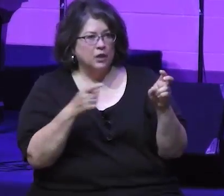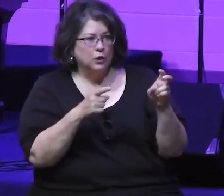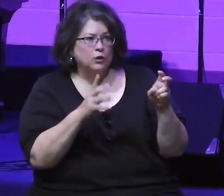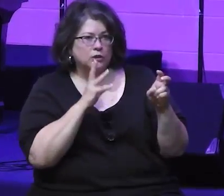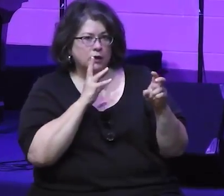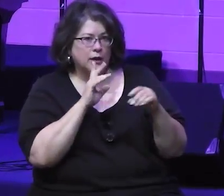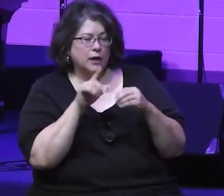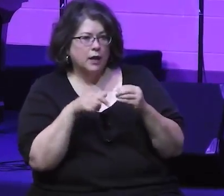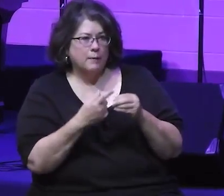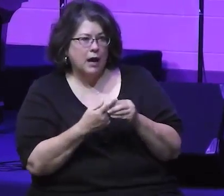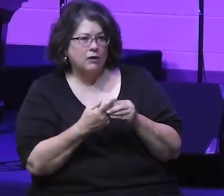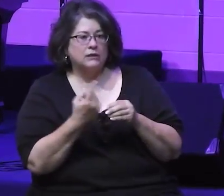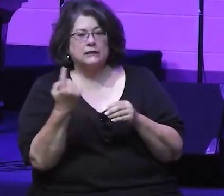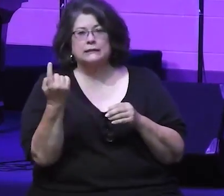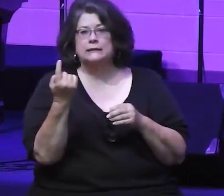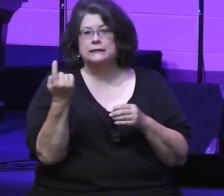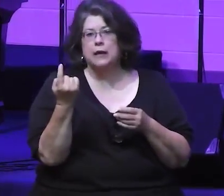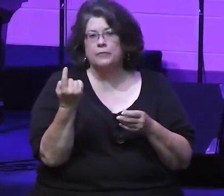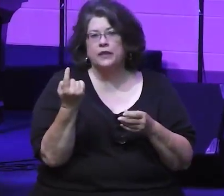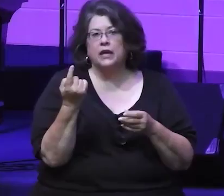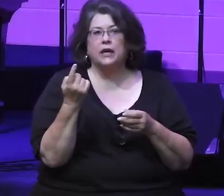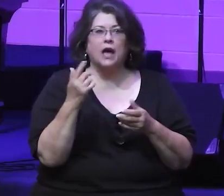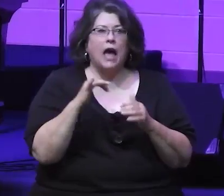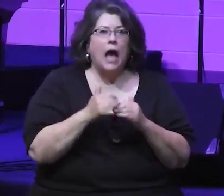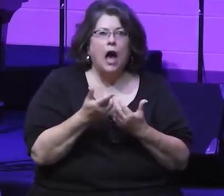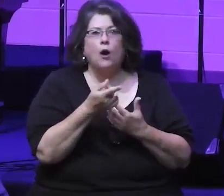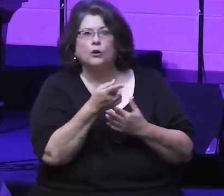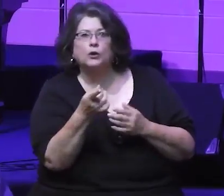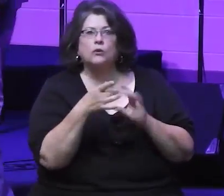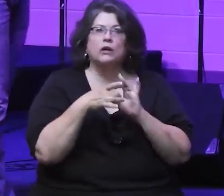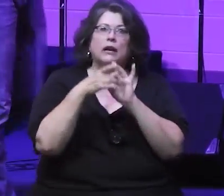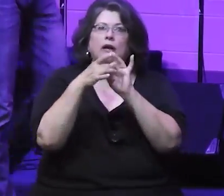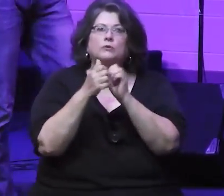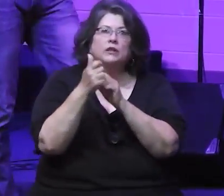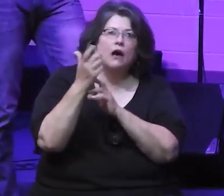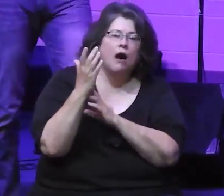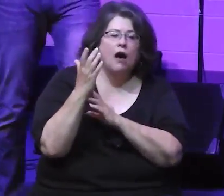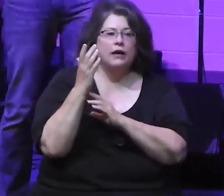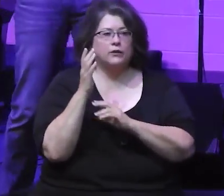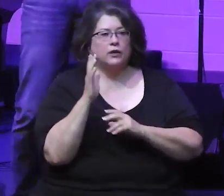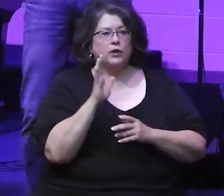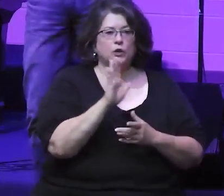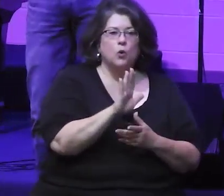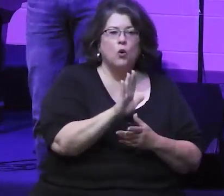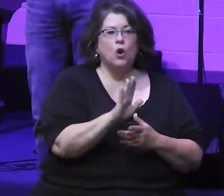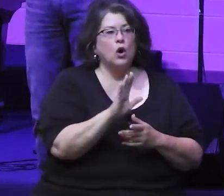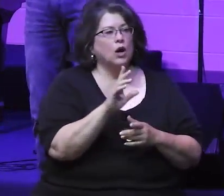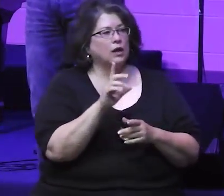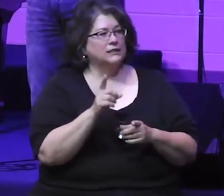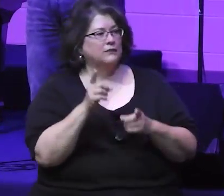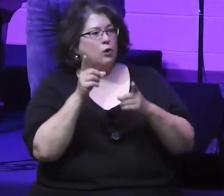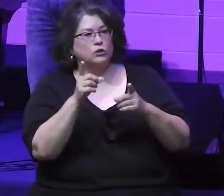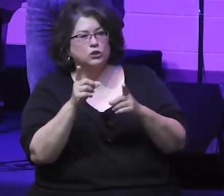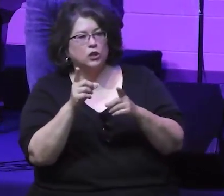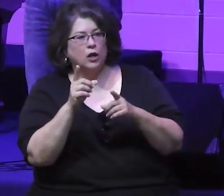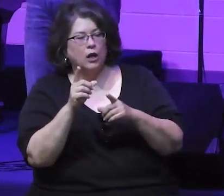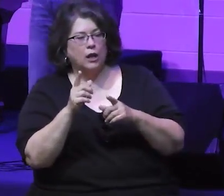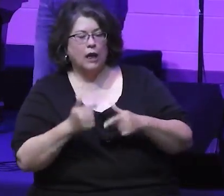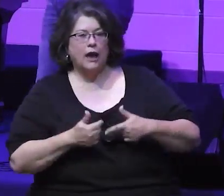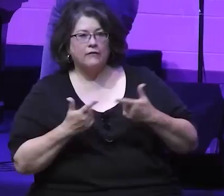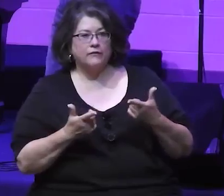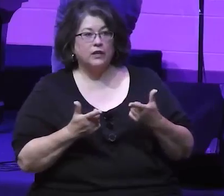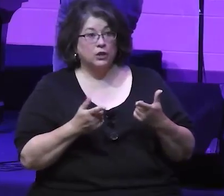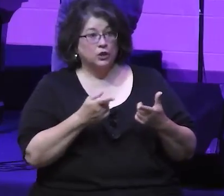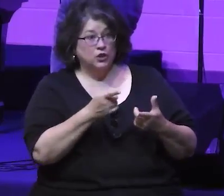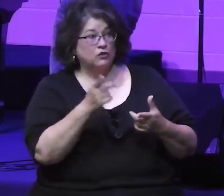talking about something in the way that you connect with God or your devotional practices, and you talk with somebody else about your spiritual life. Have you ever